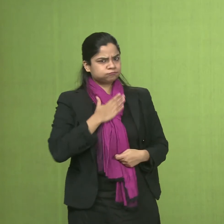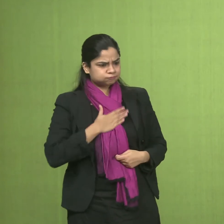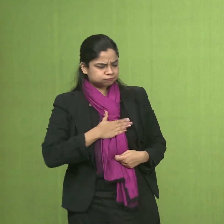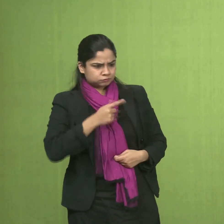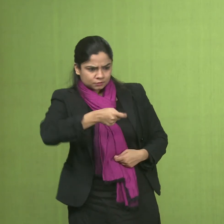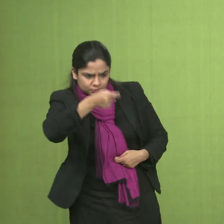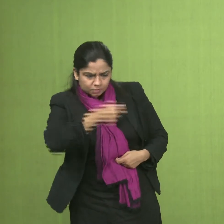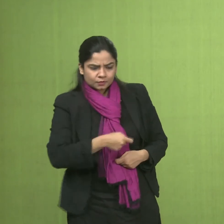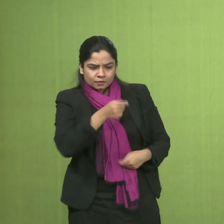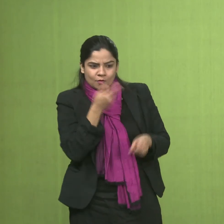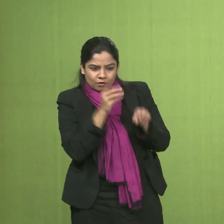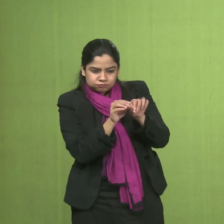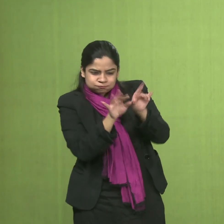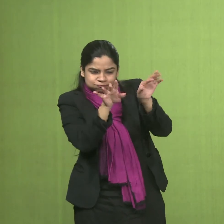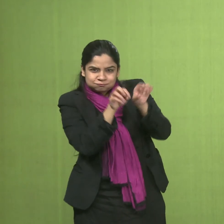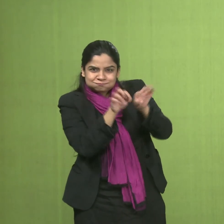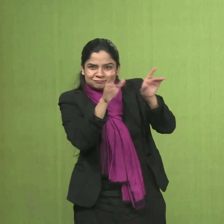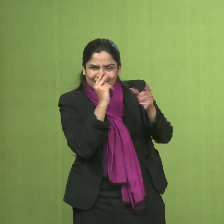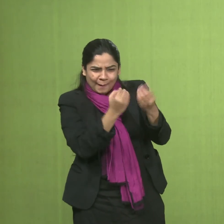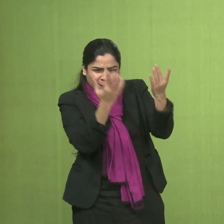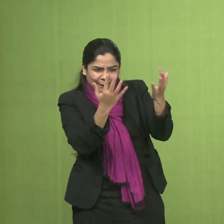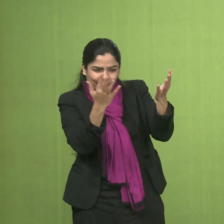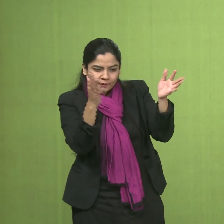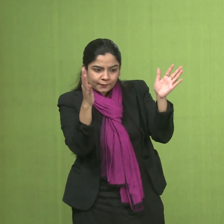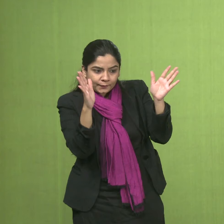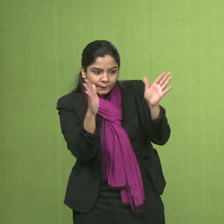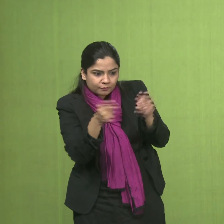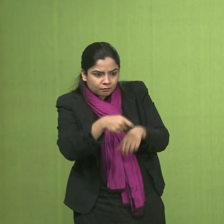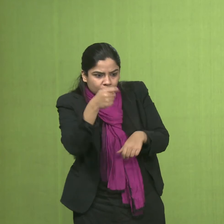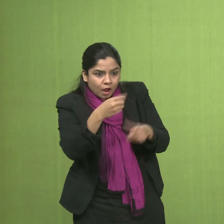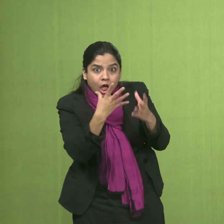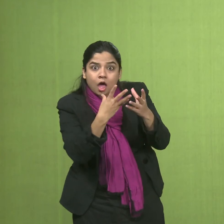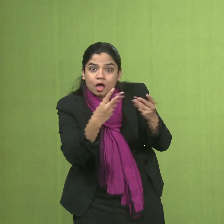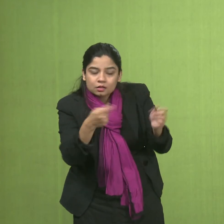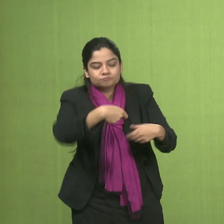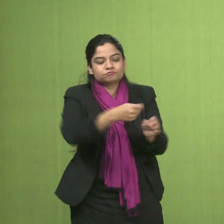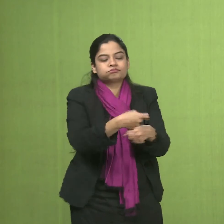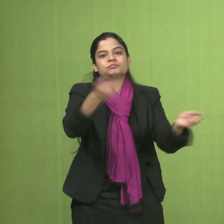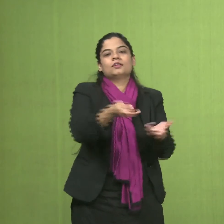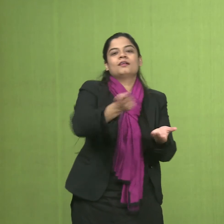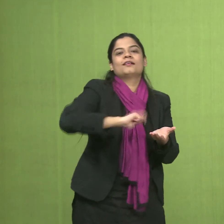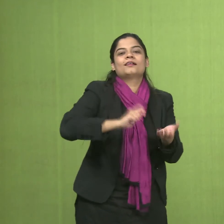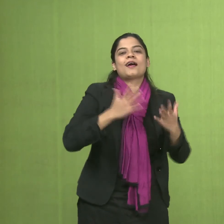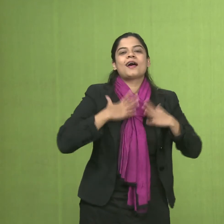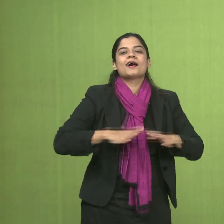down, and then open it. Then open the pressure cooker lid when the steam is over. That way the food will